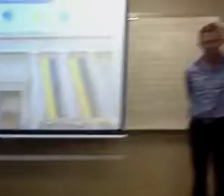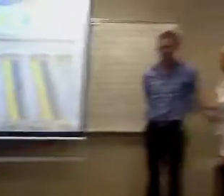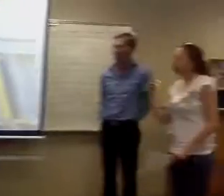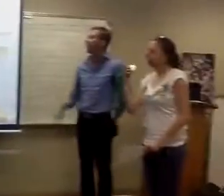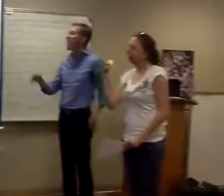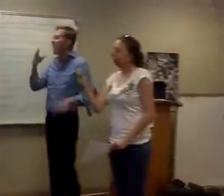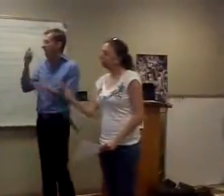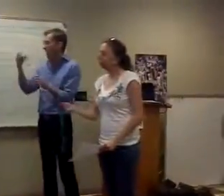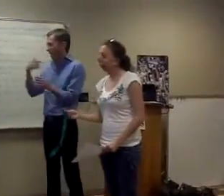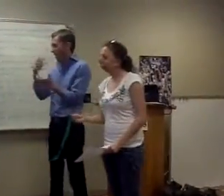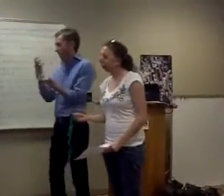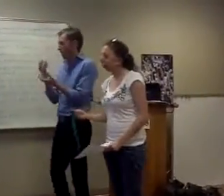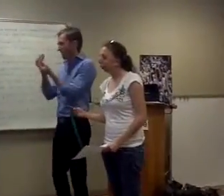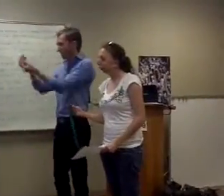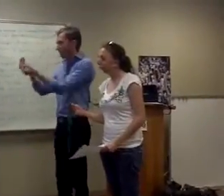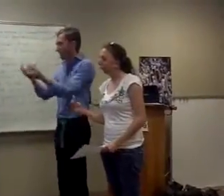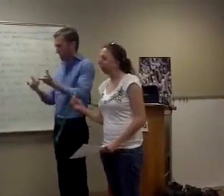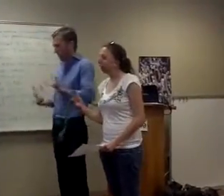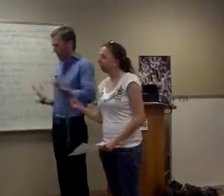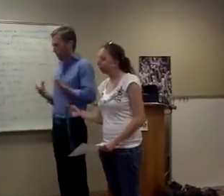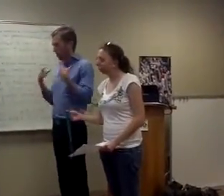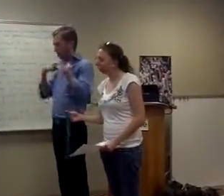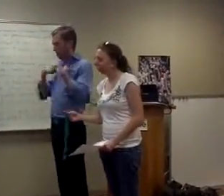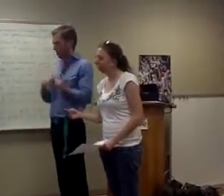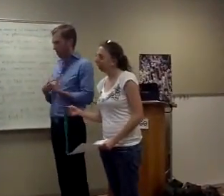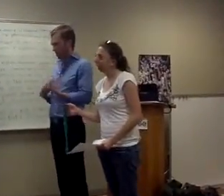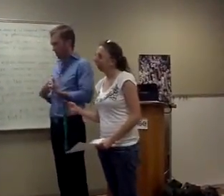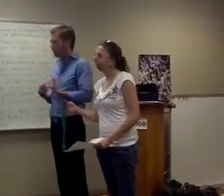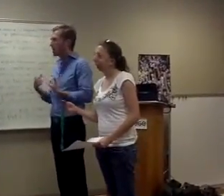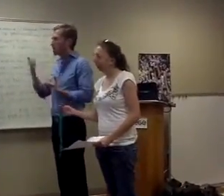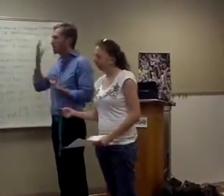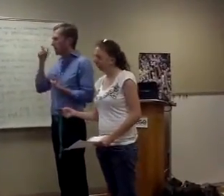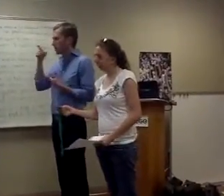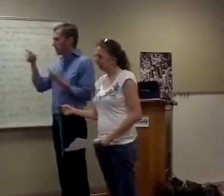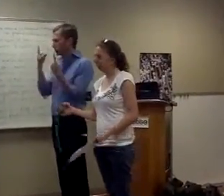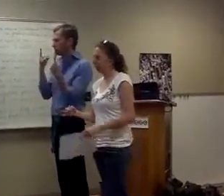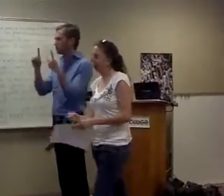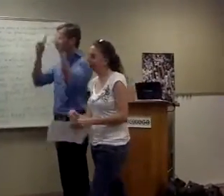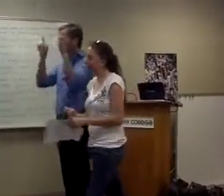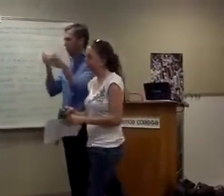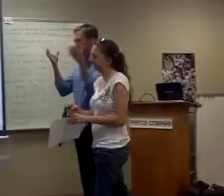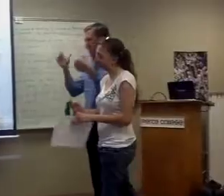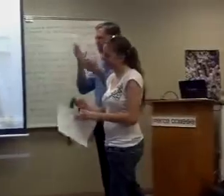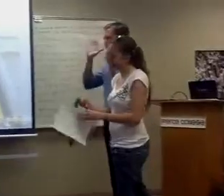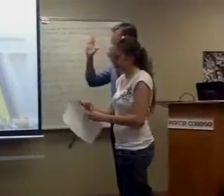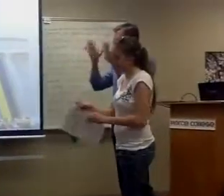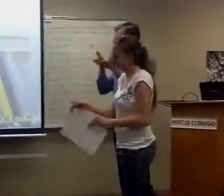And I would like to present you a medal for your accomplishment and excellence.